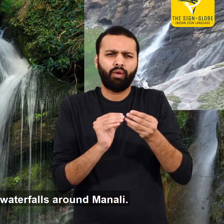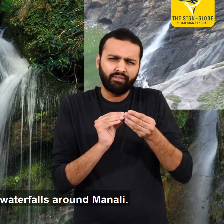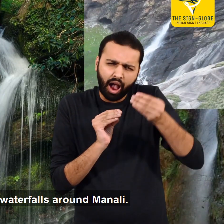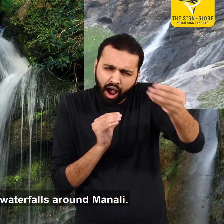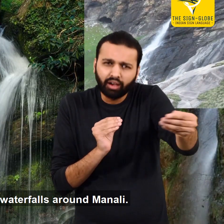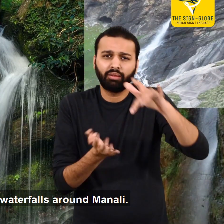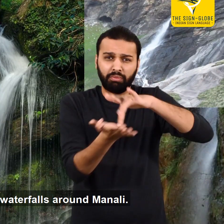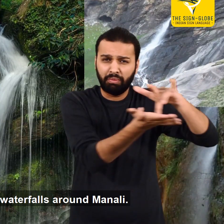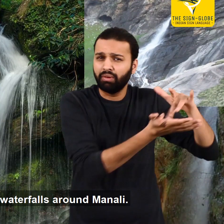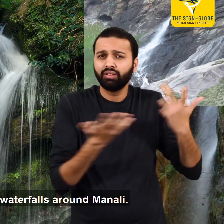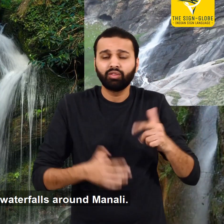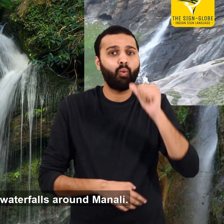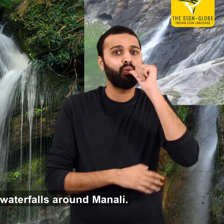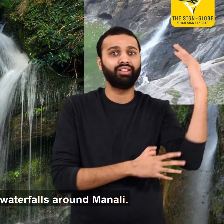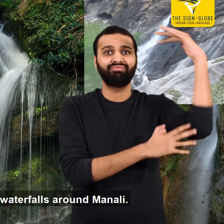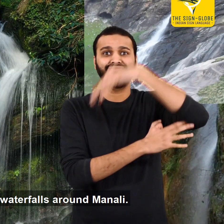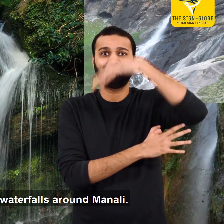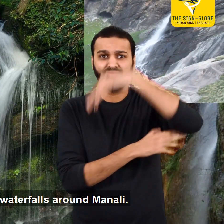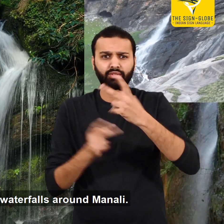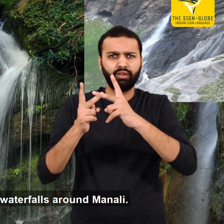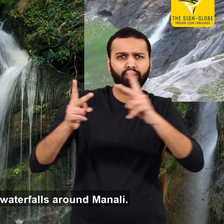There are many beautiful waterfalls around Manali.